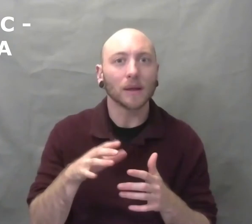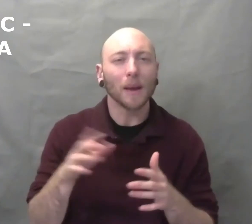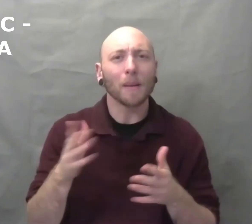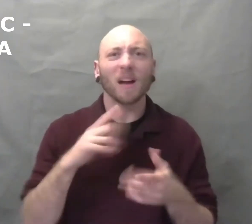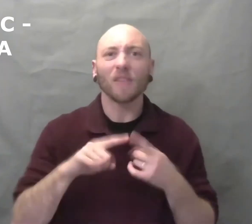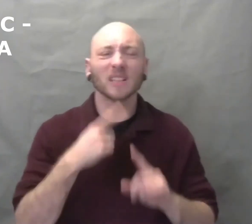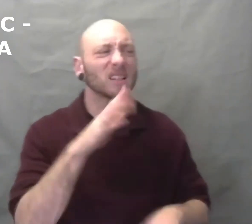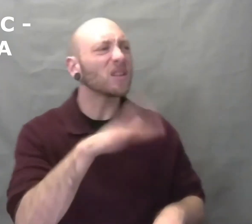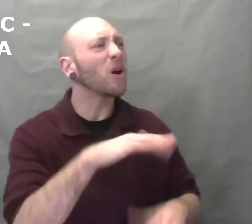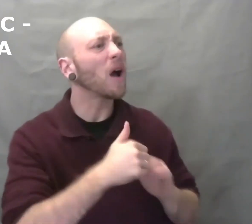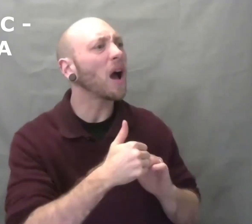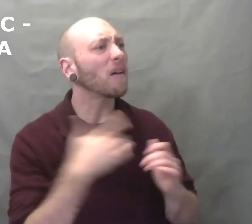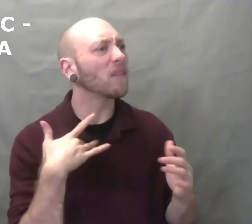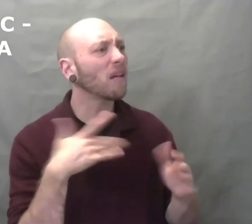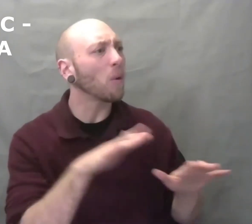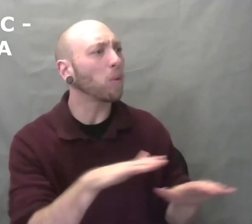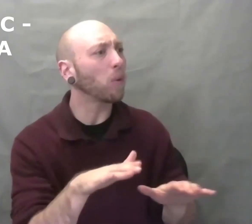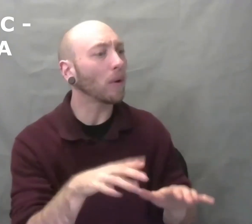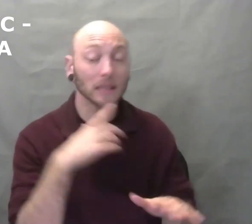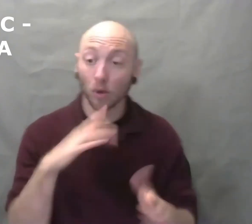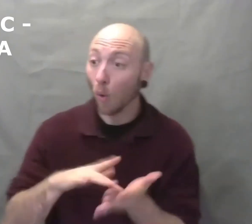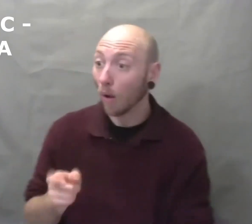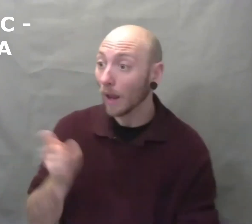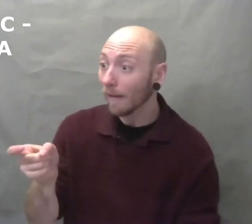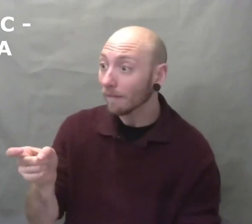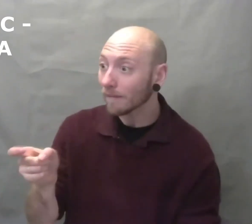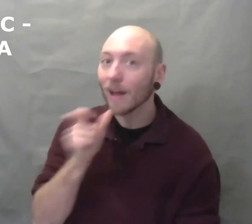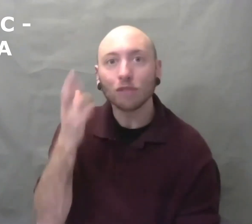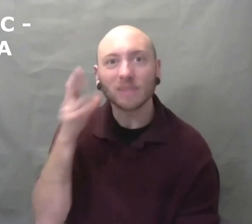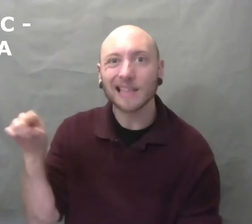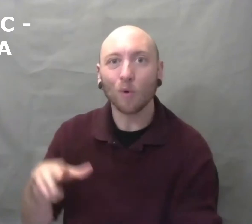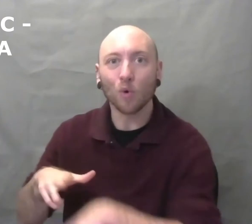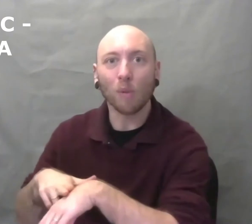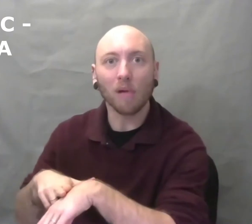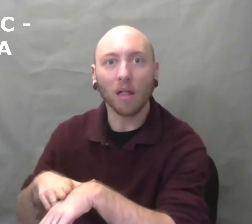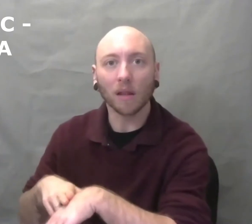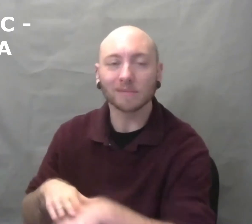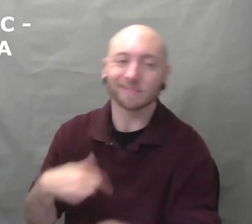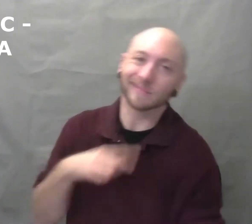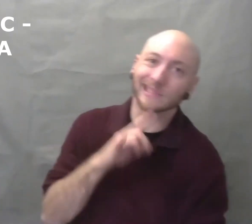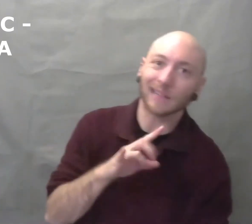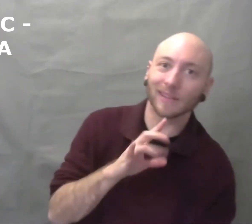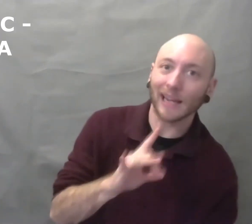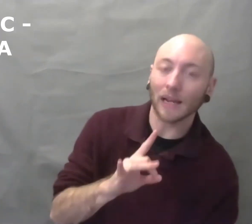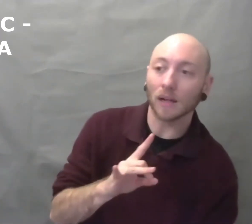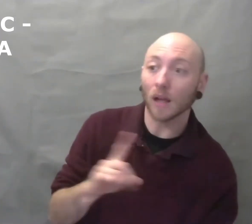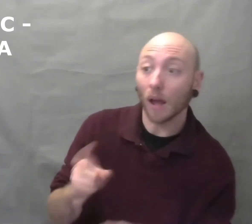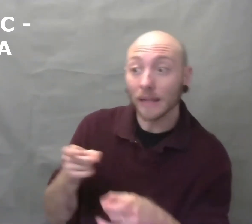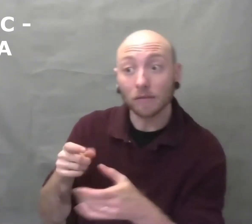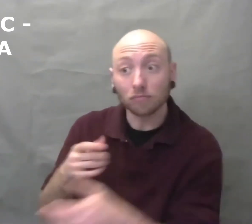"Here, take this pill." And not knowing at 7 or 8 years old that I was giving my friends amphetamines, and I would